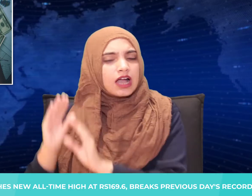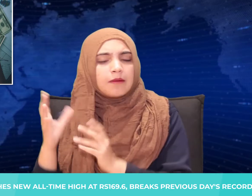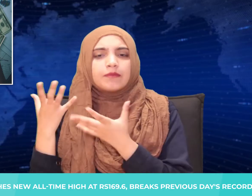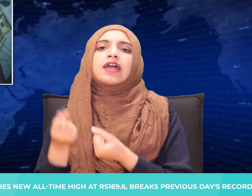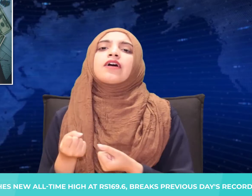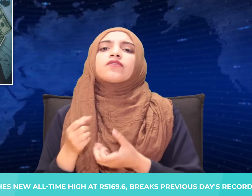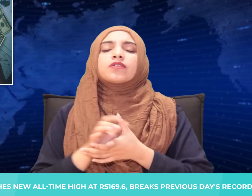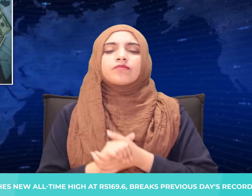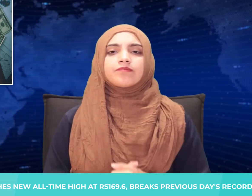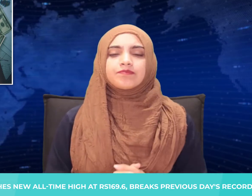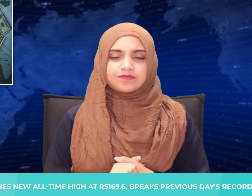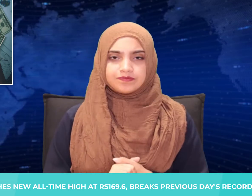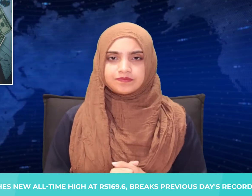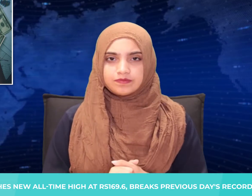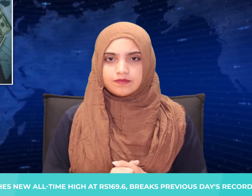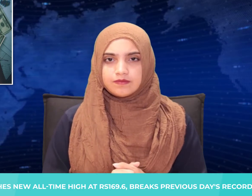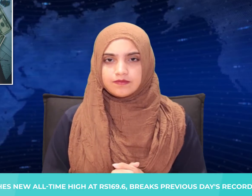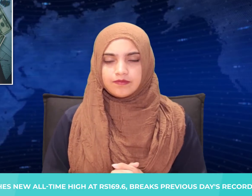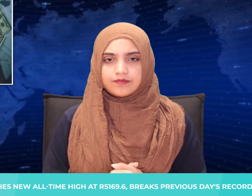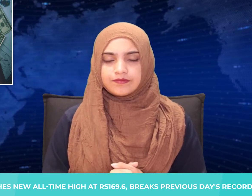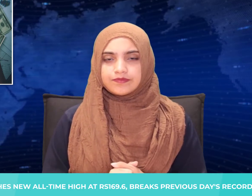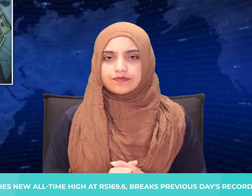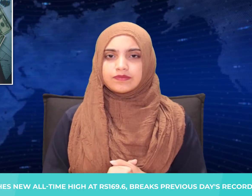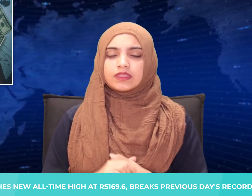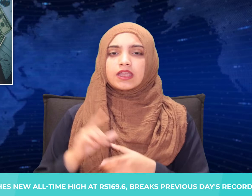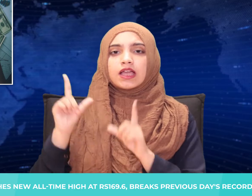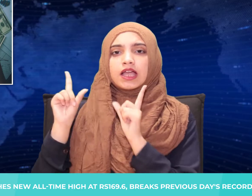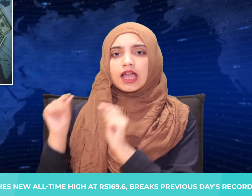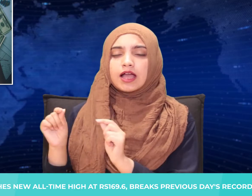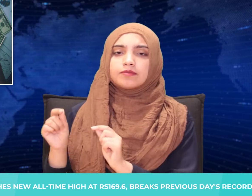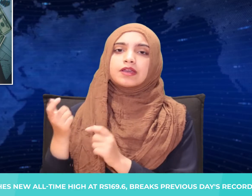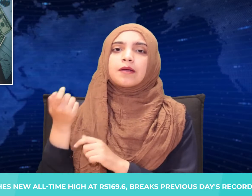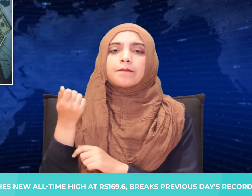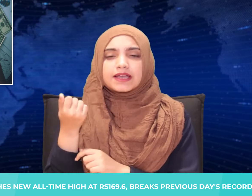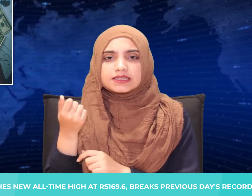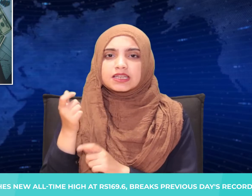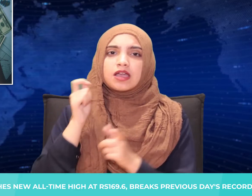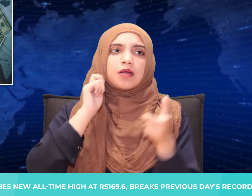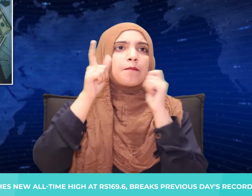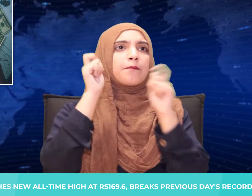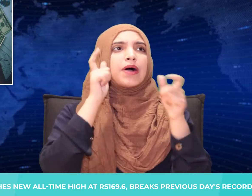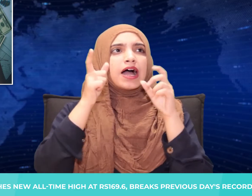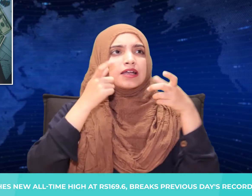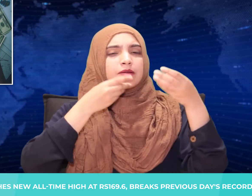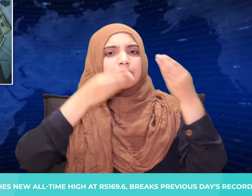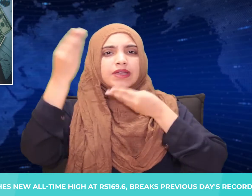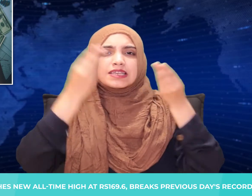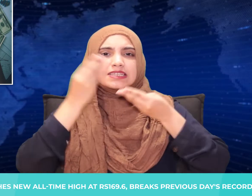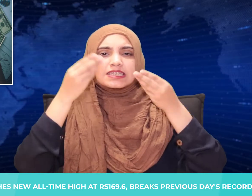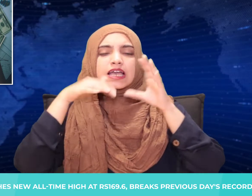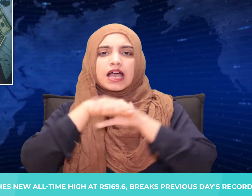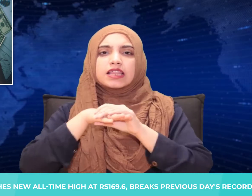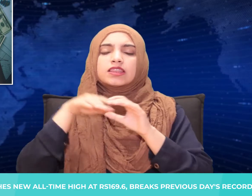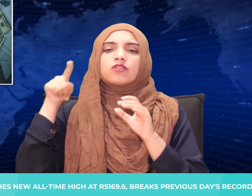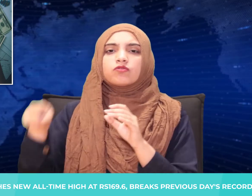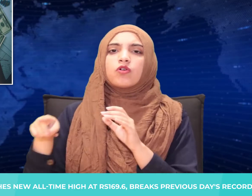currency. The currency has been losing purchasing power fast in the domestic market as well,